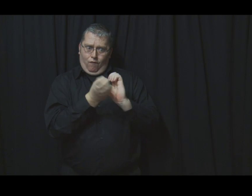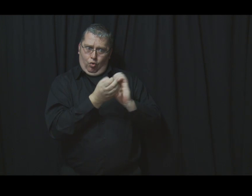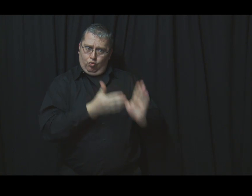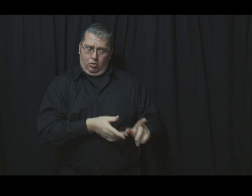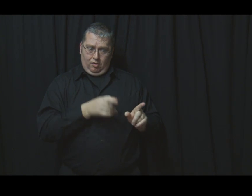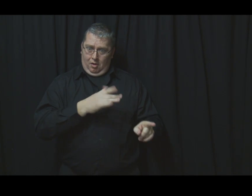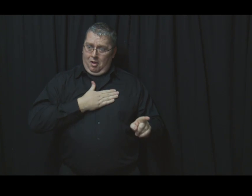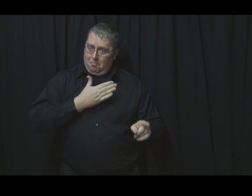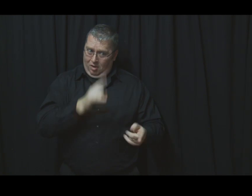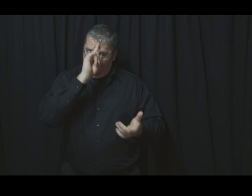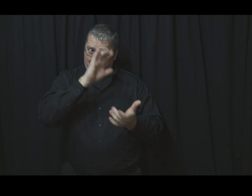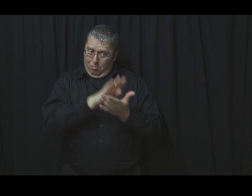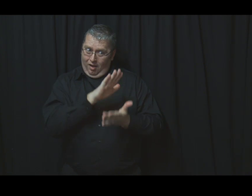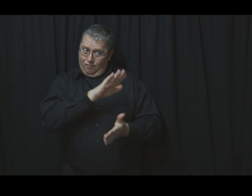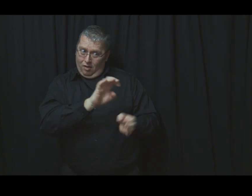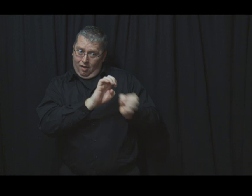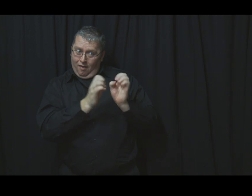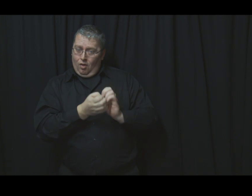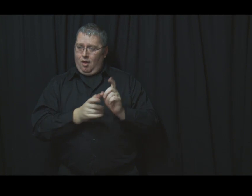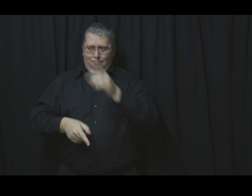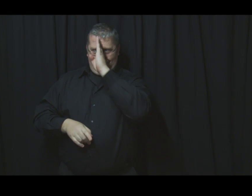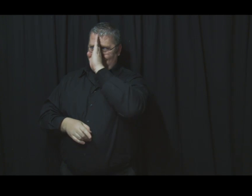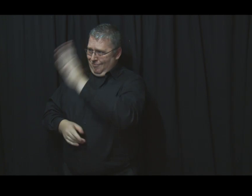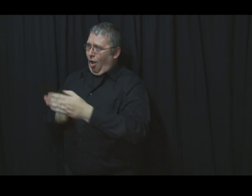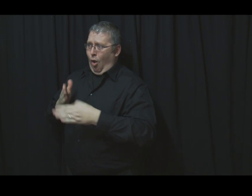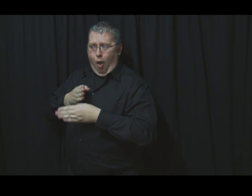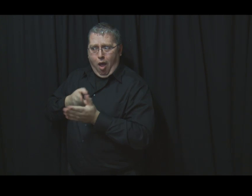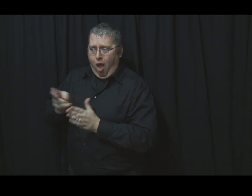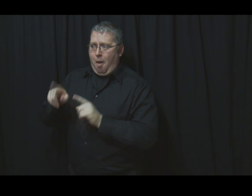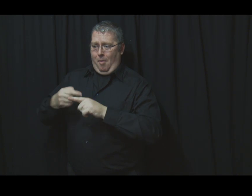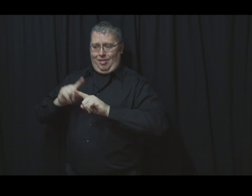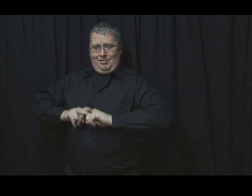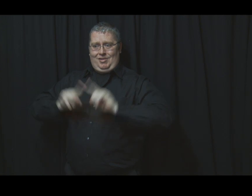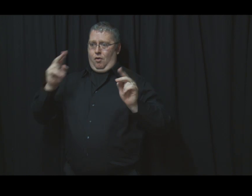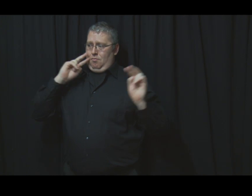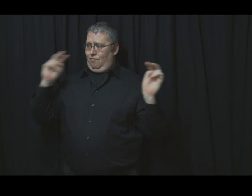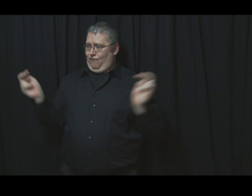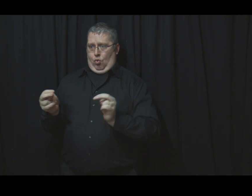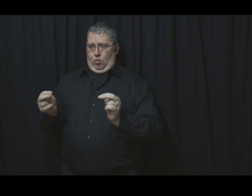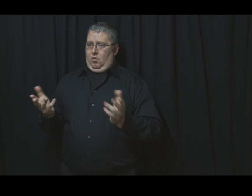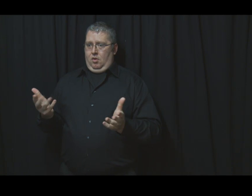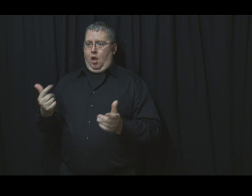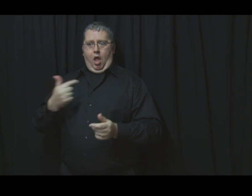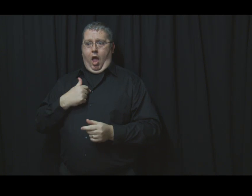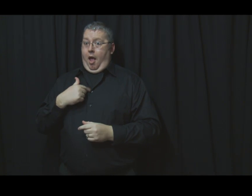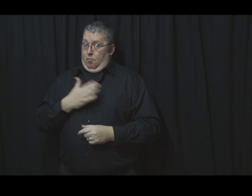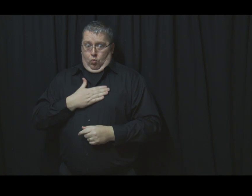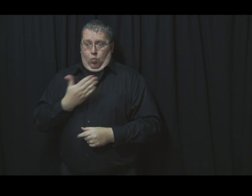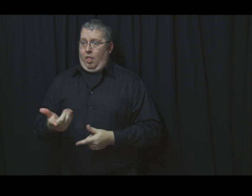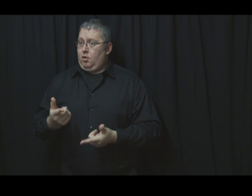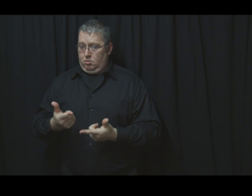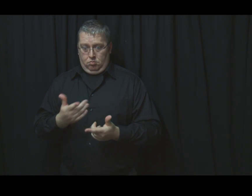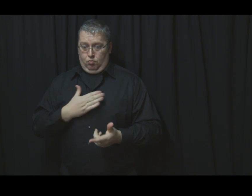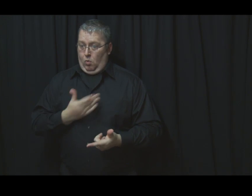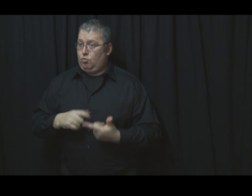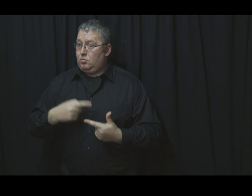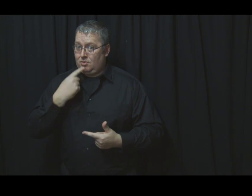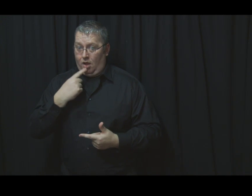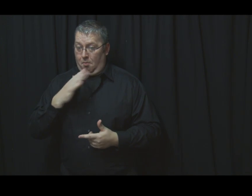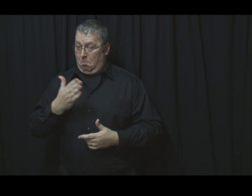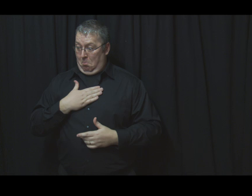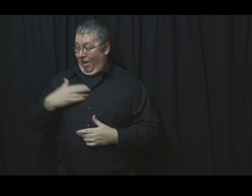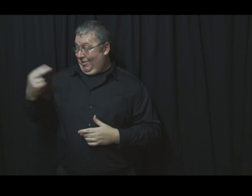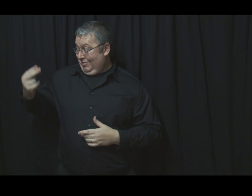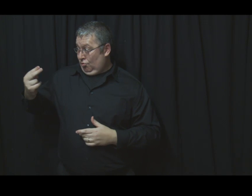belief aspects of evolution and be upfront about the difference here. As I said, I'm only too willing to admit my historical science based